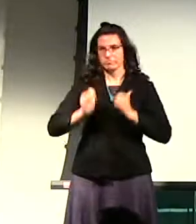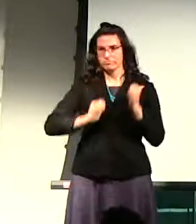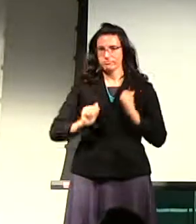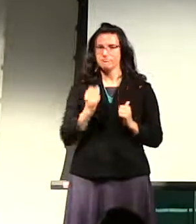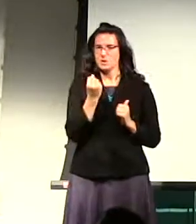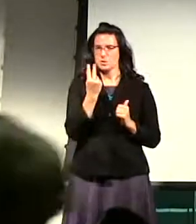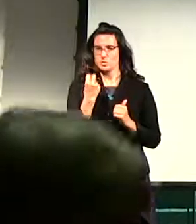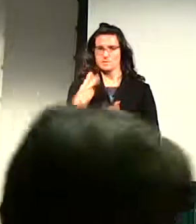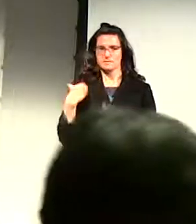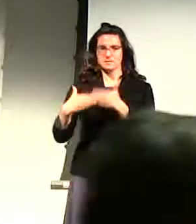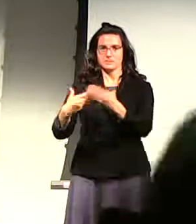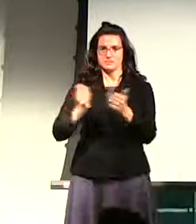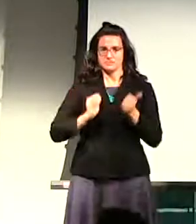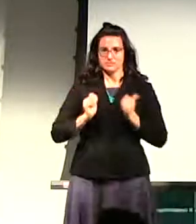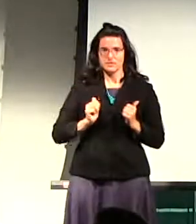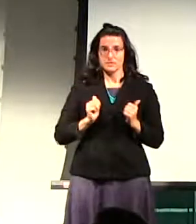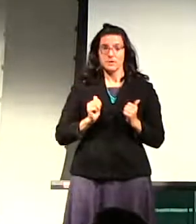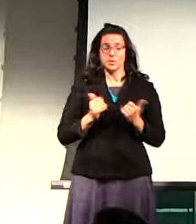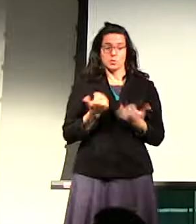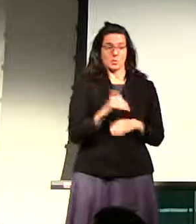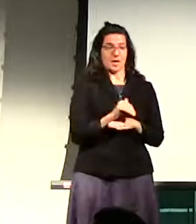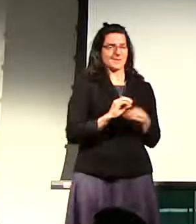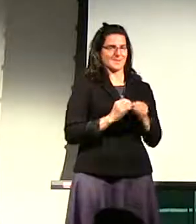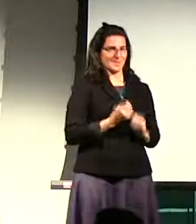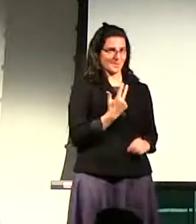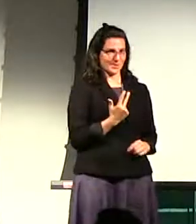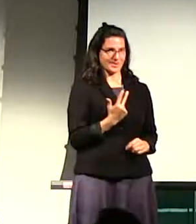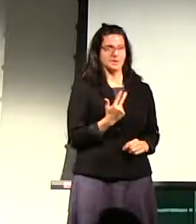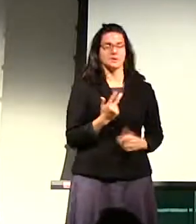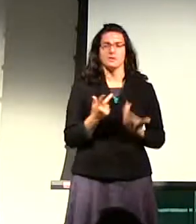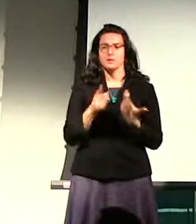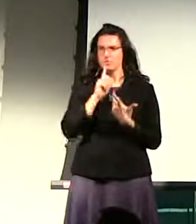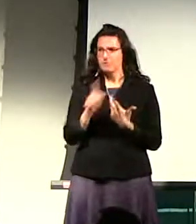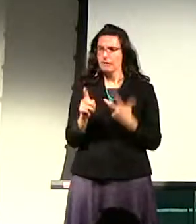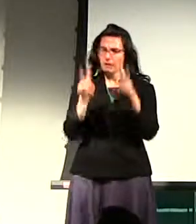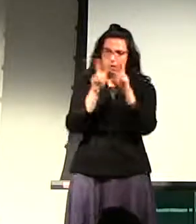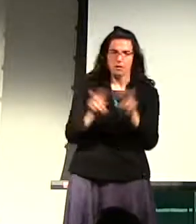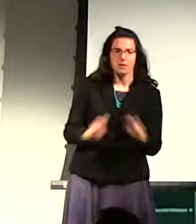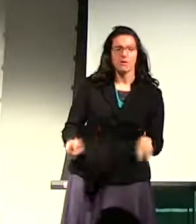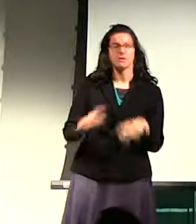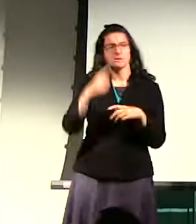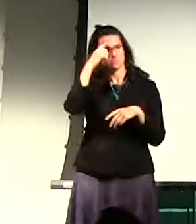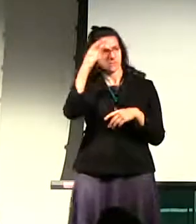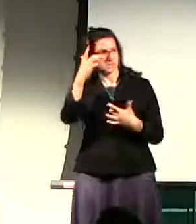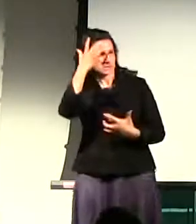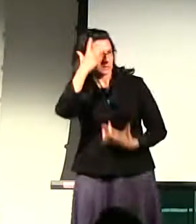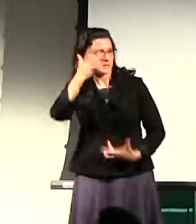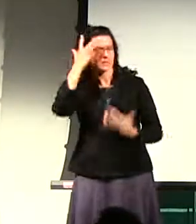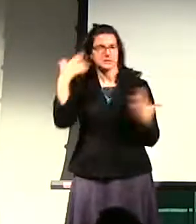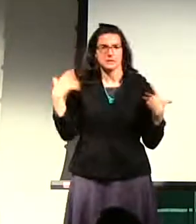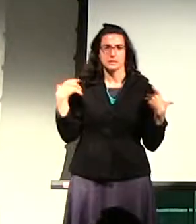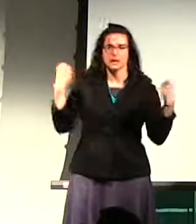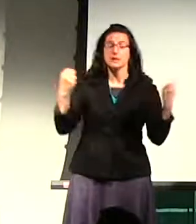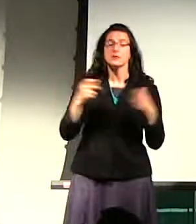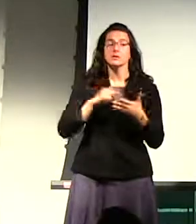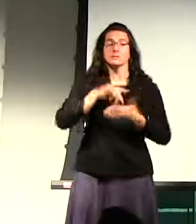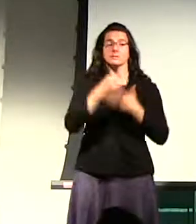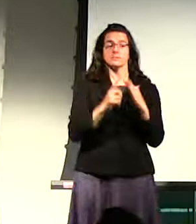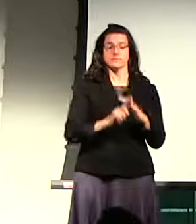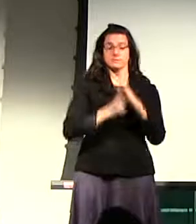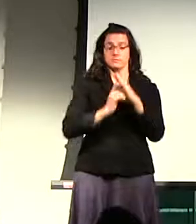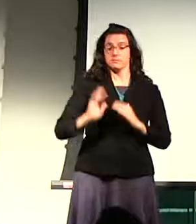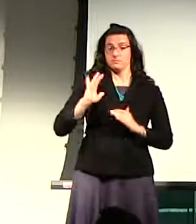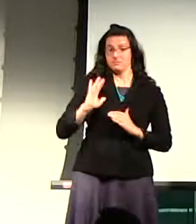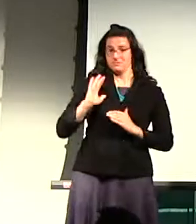of multidisciplinary performances that explore mental illness and healing. The project began earlier this month and continues